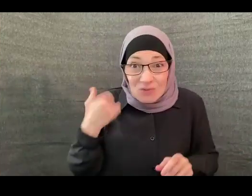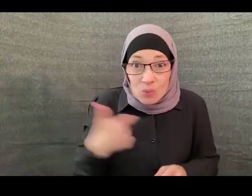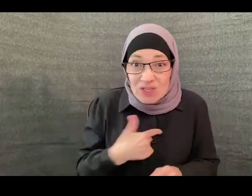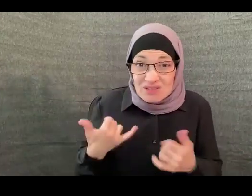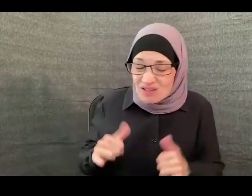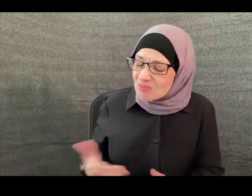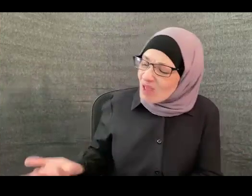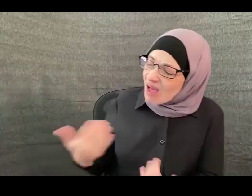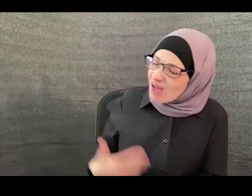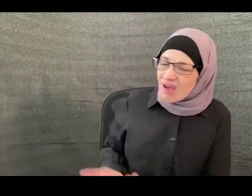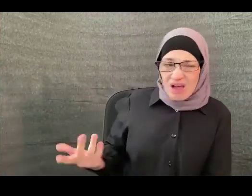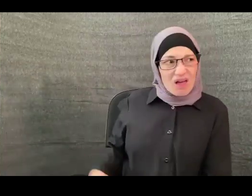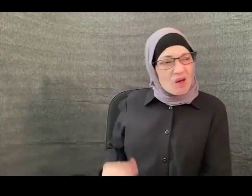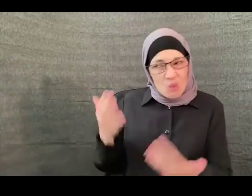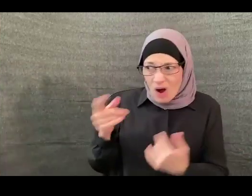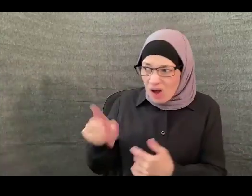ourselves.